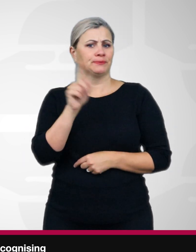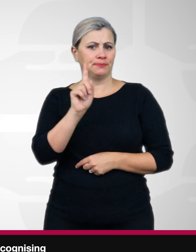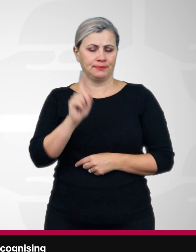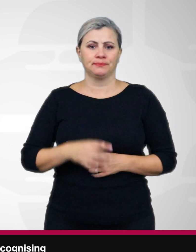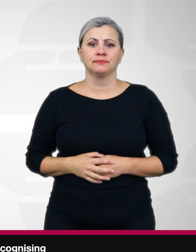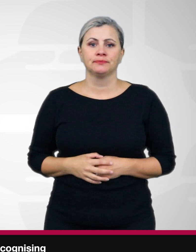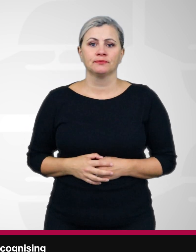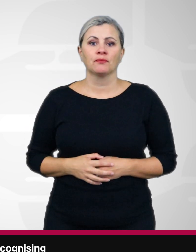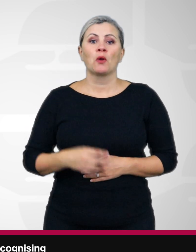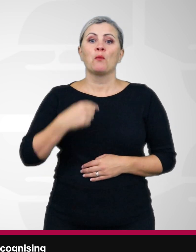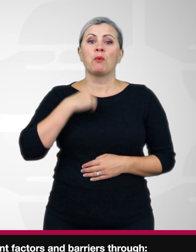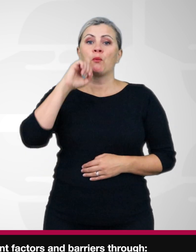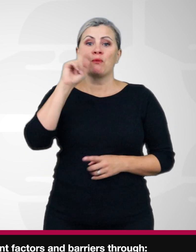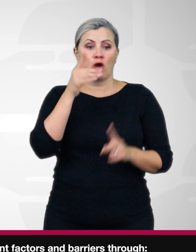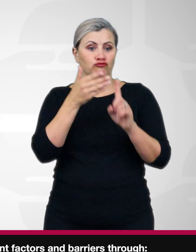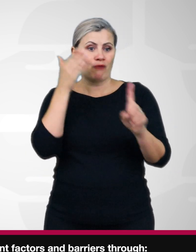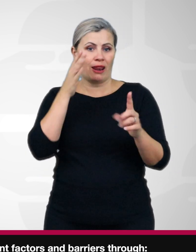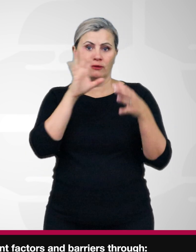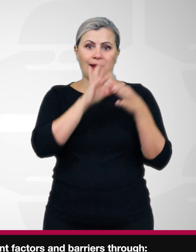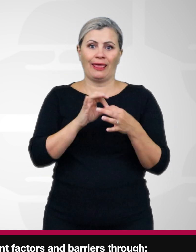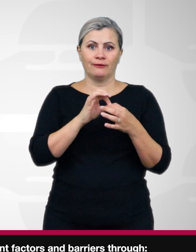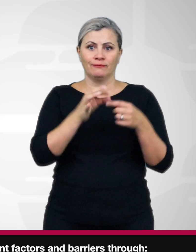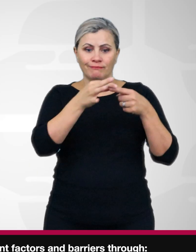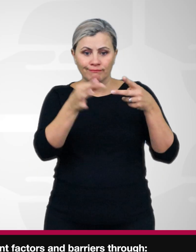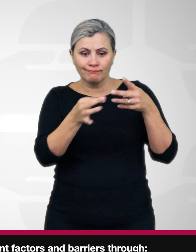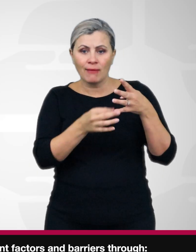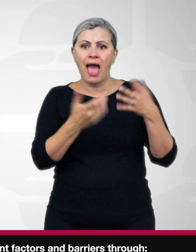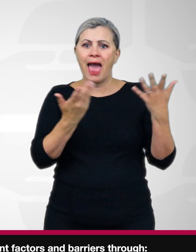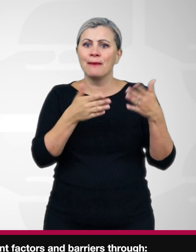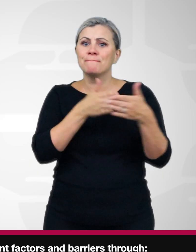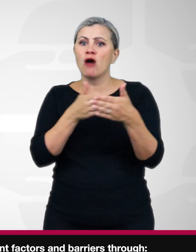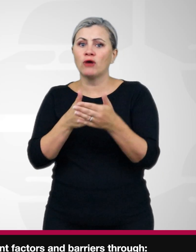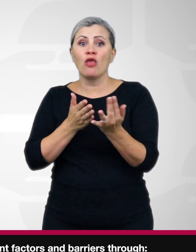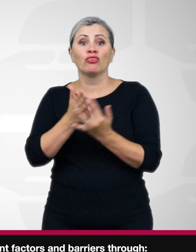Recognizing. We will recognize relevant factors and barriers through